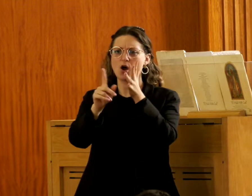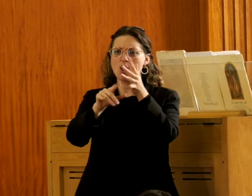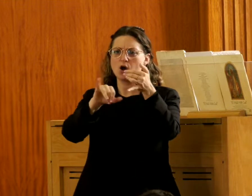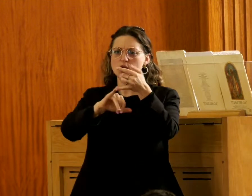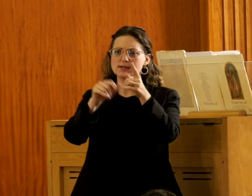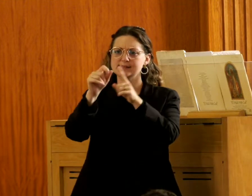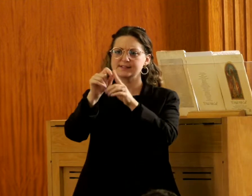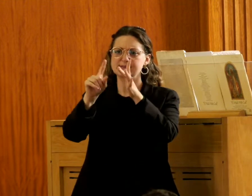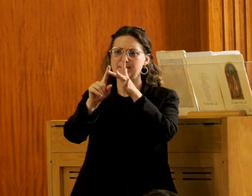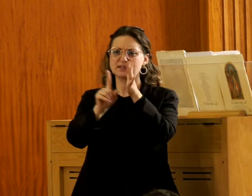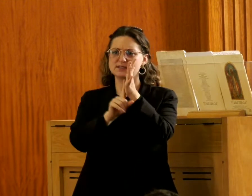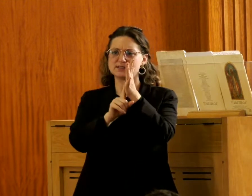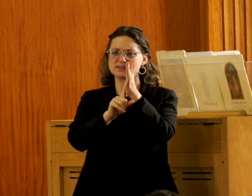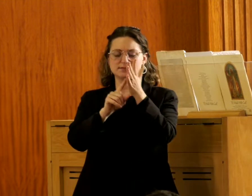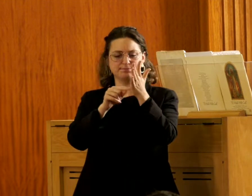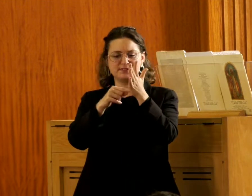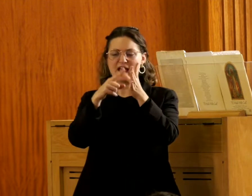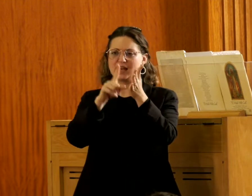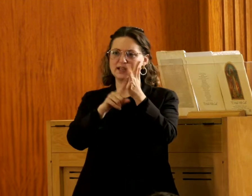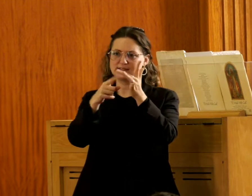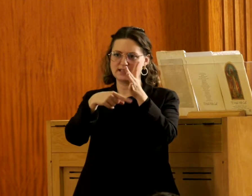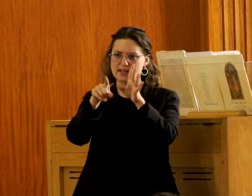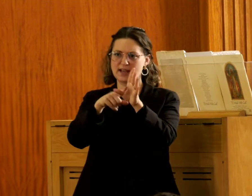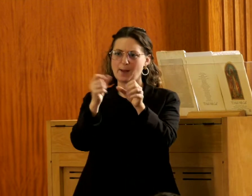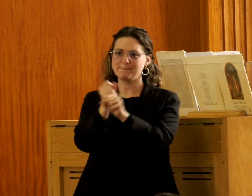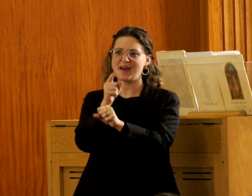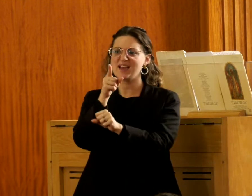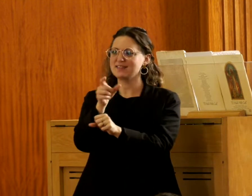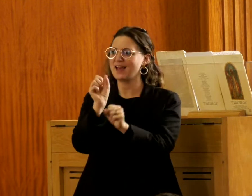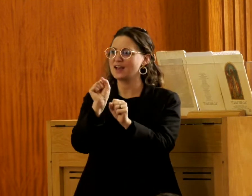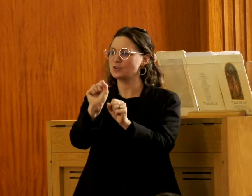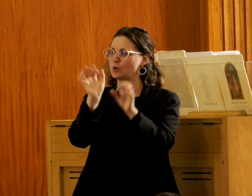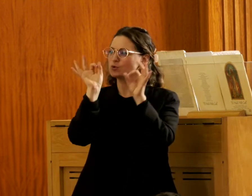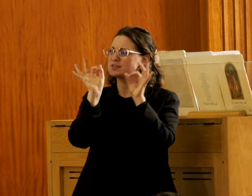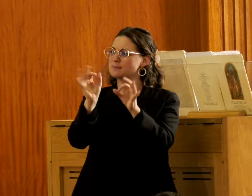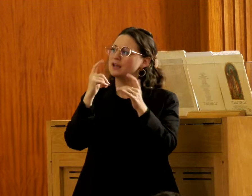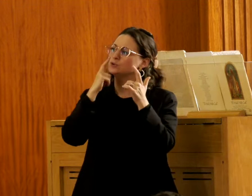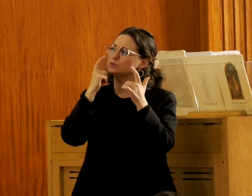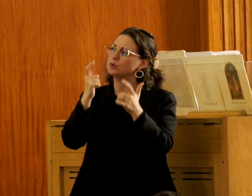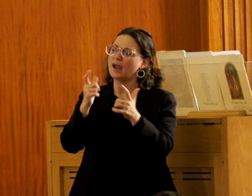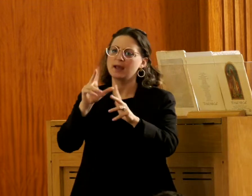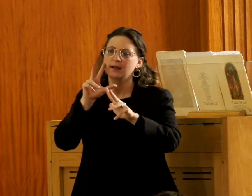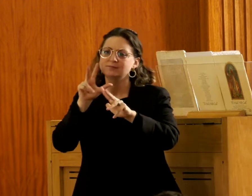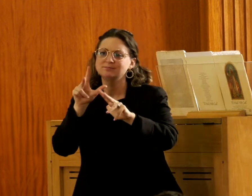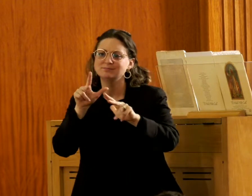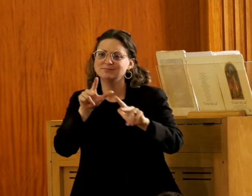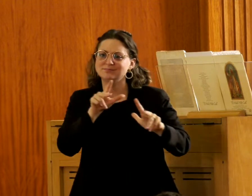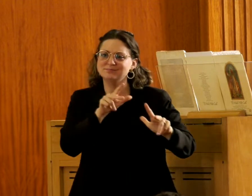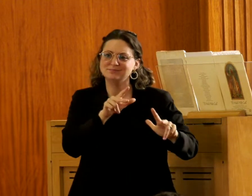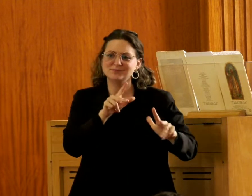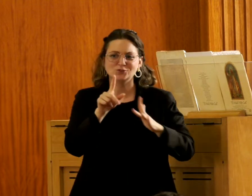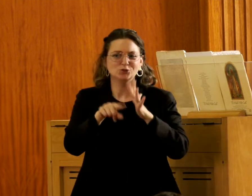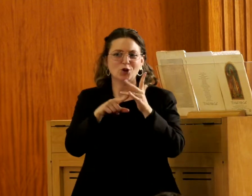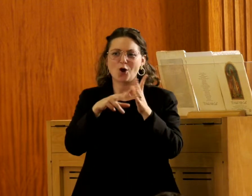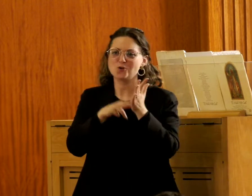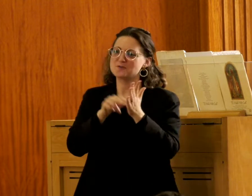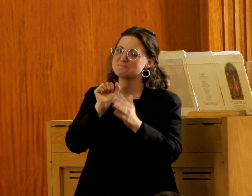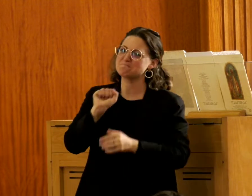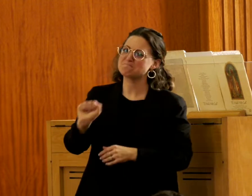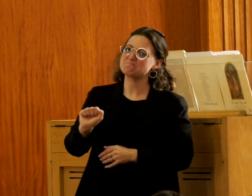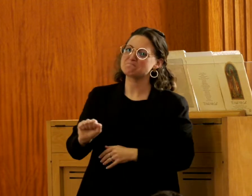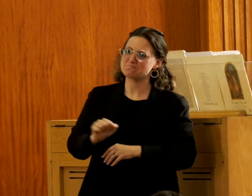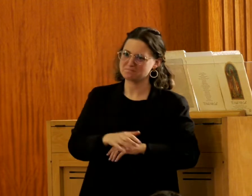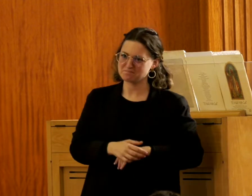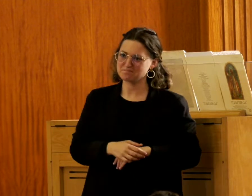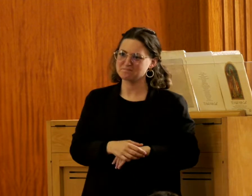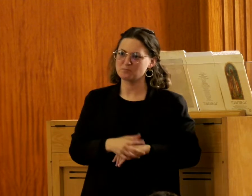was, make hospitality your special care, and Joan certainly did. All we need